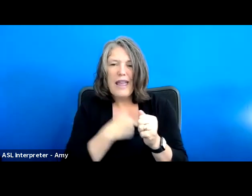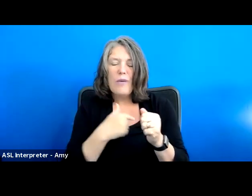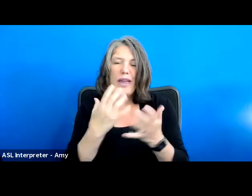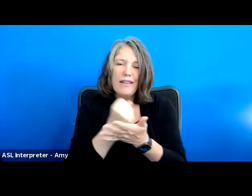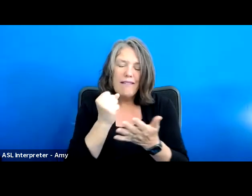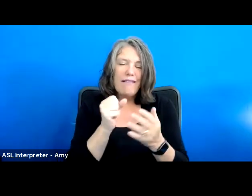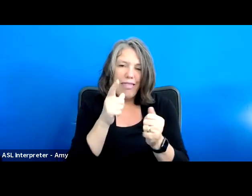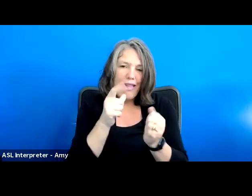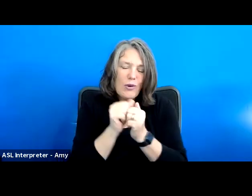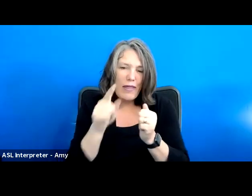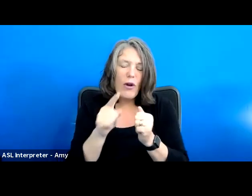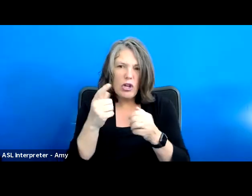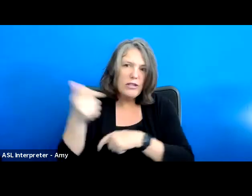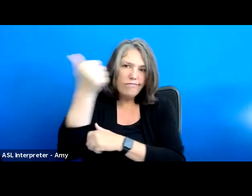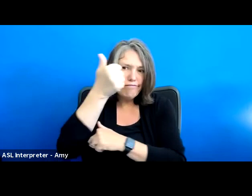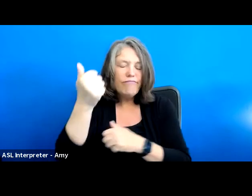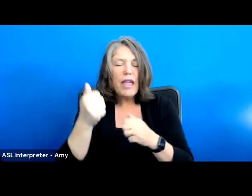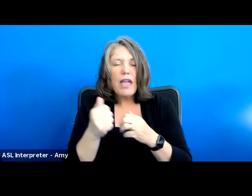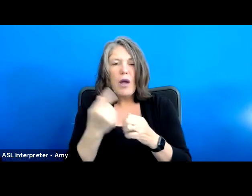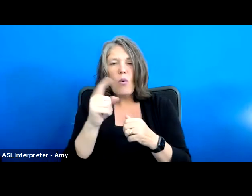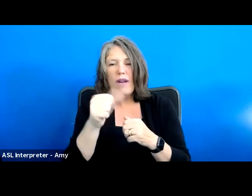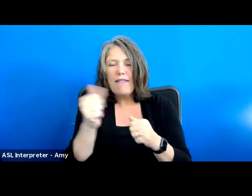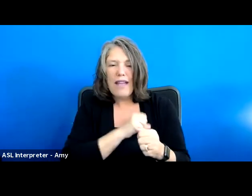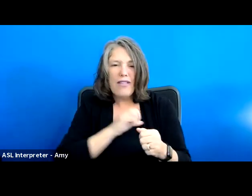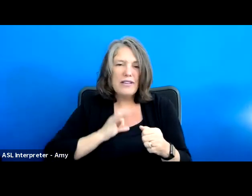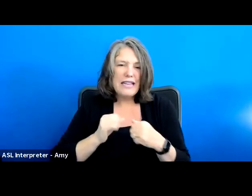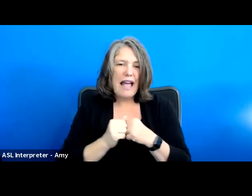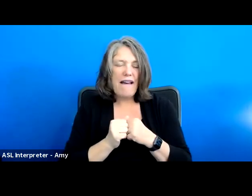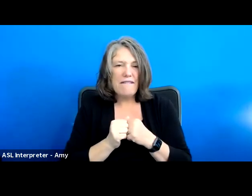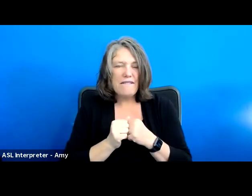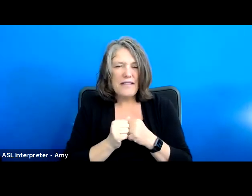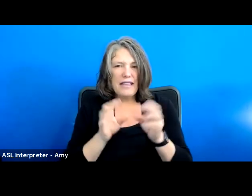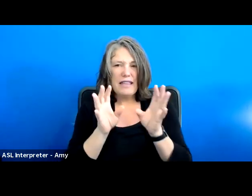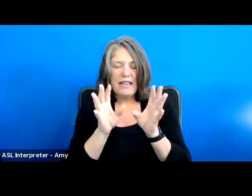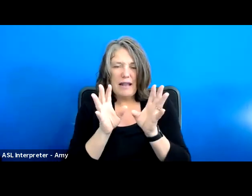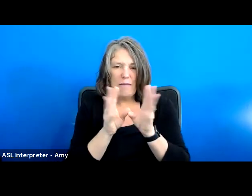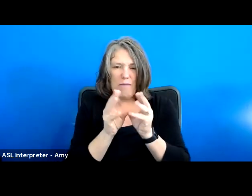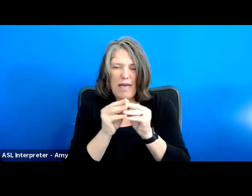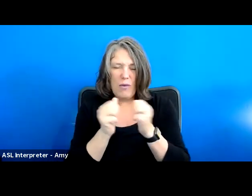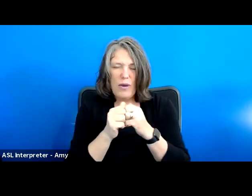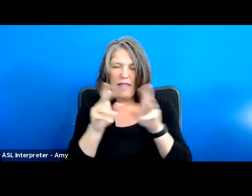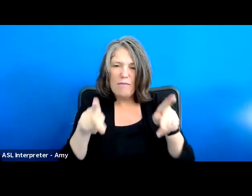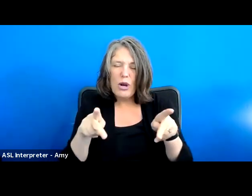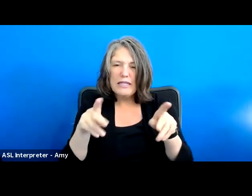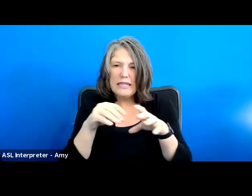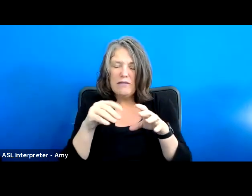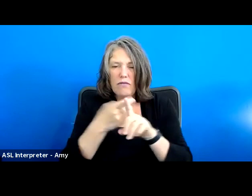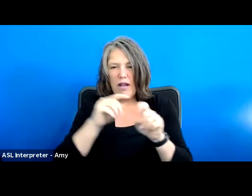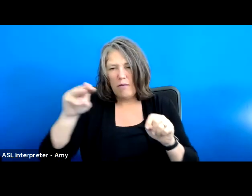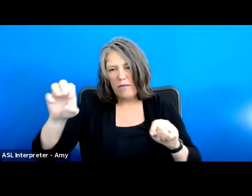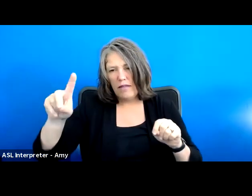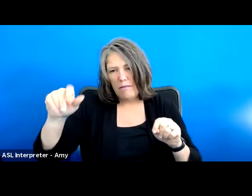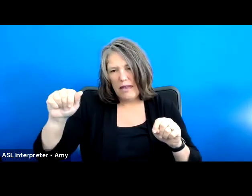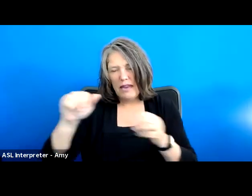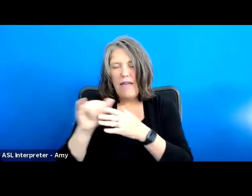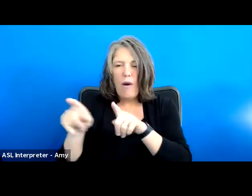her. And we also, one of our other staff met with a person in the media that